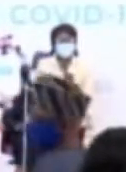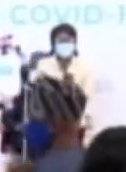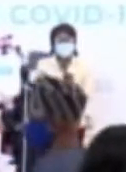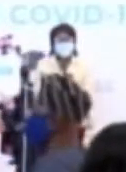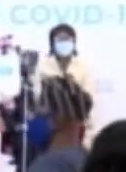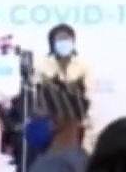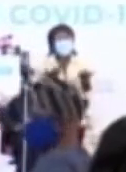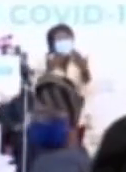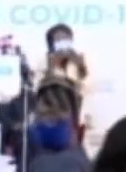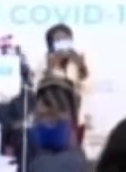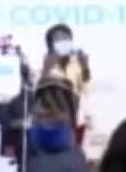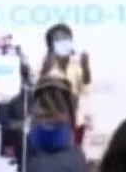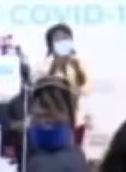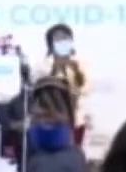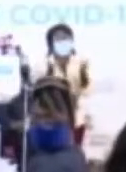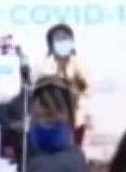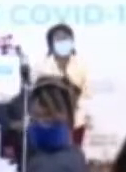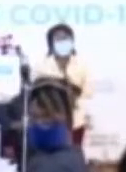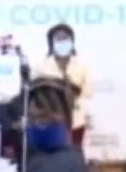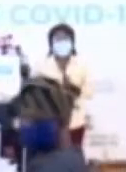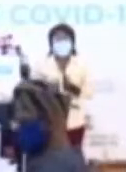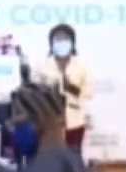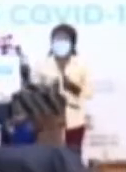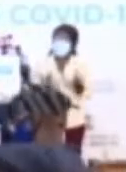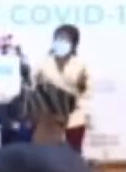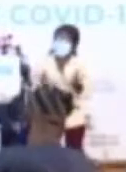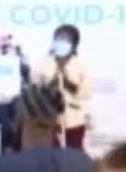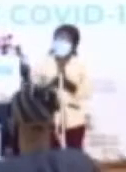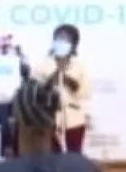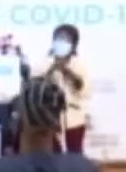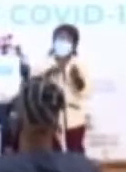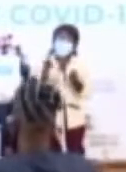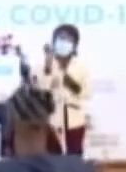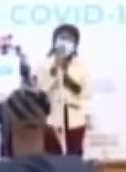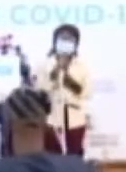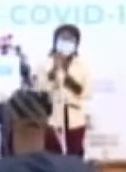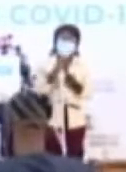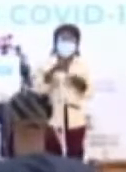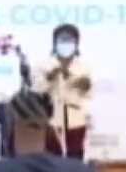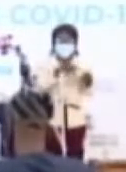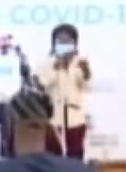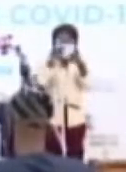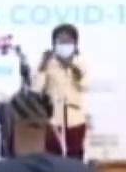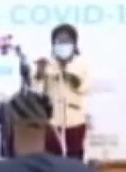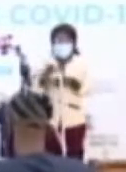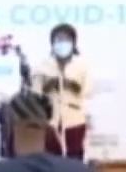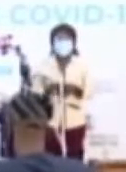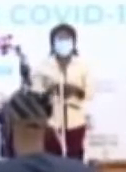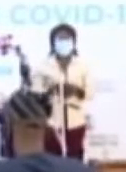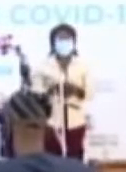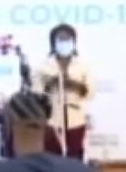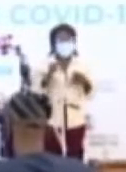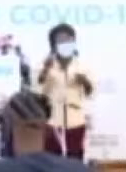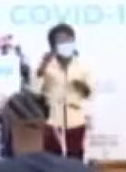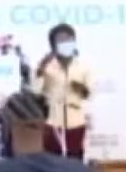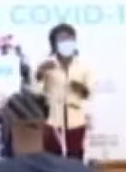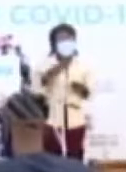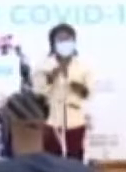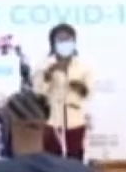Thank you. I think it's Rachel asked about the seroprevalence survey. Yes, we have conducted in